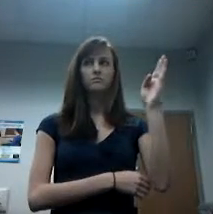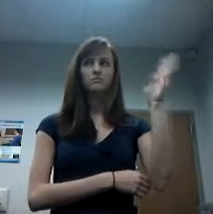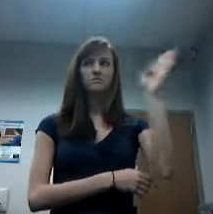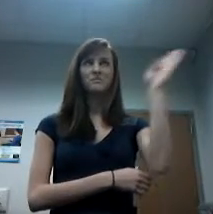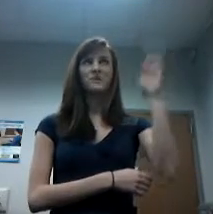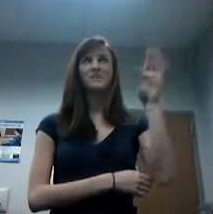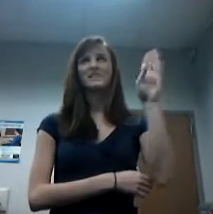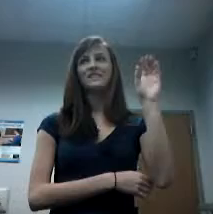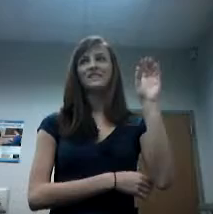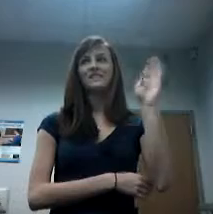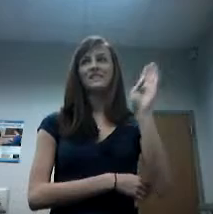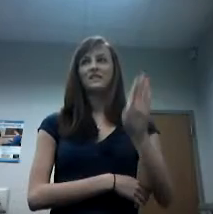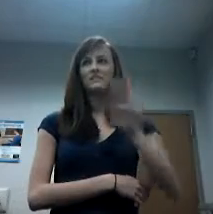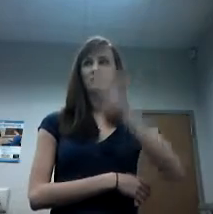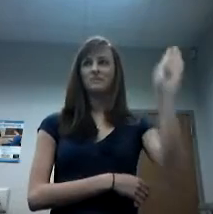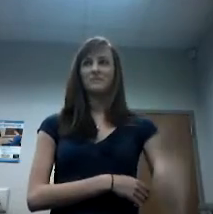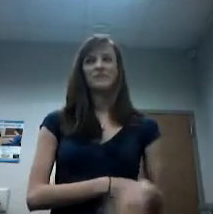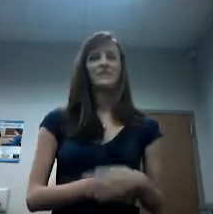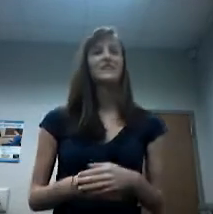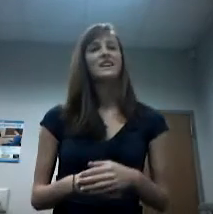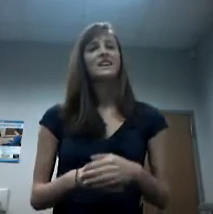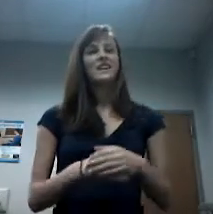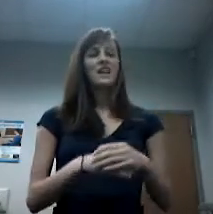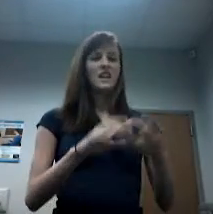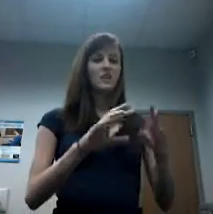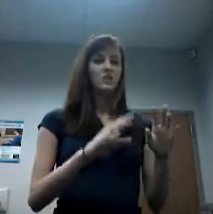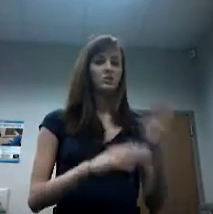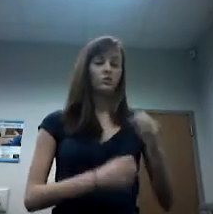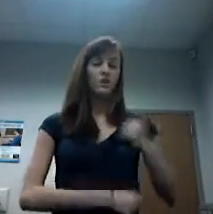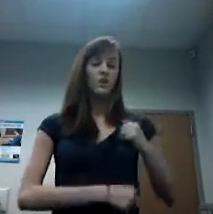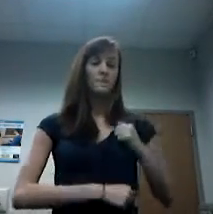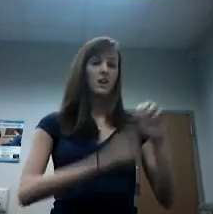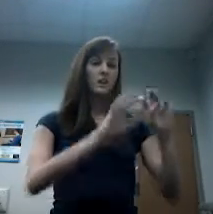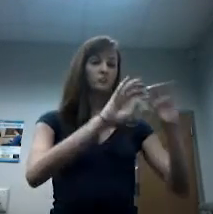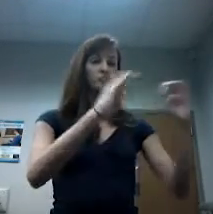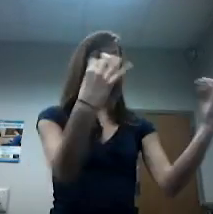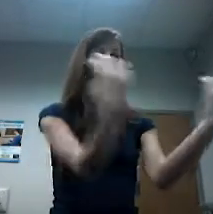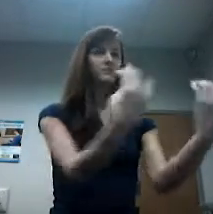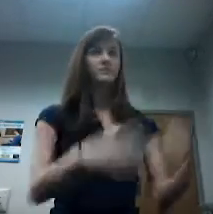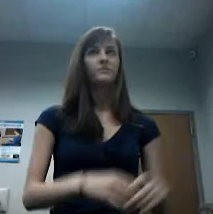And he surrounds the city with his troops. But something's missing. What still isn't there?